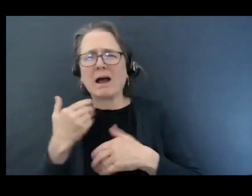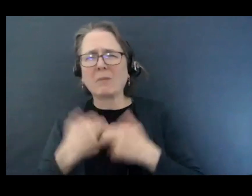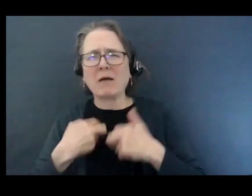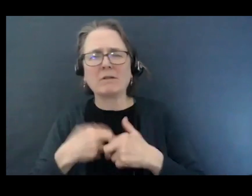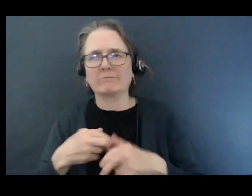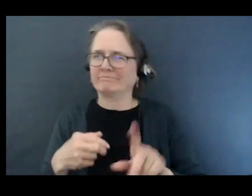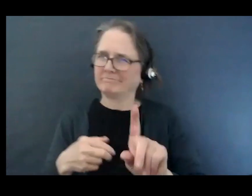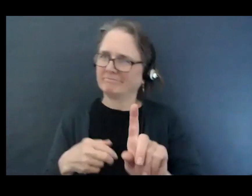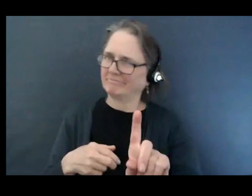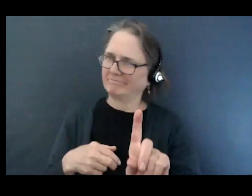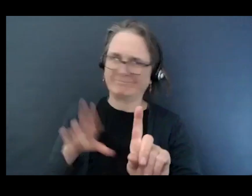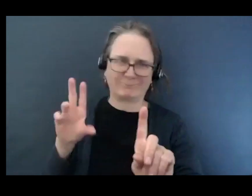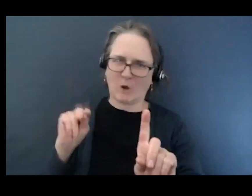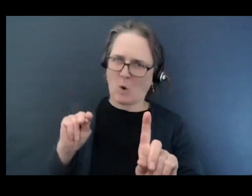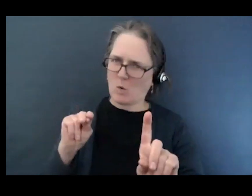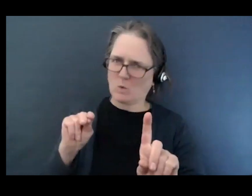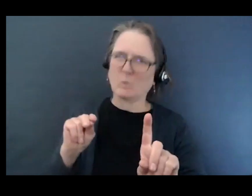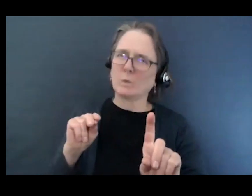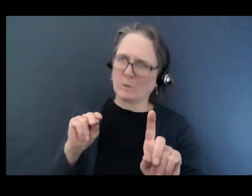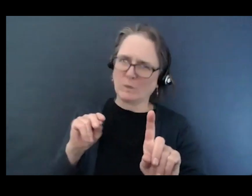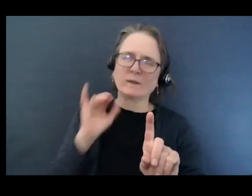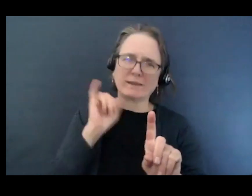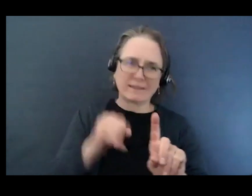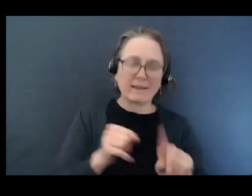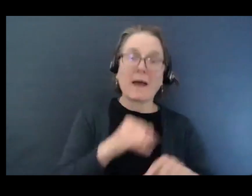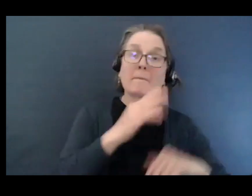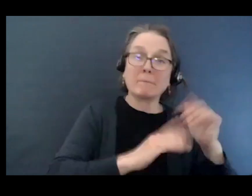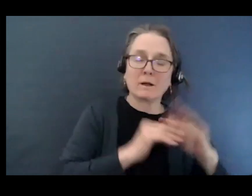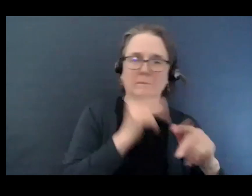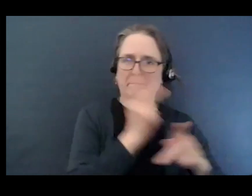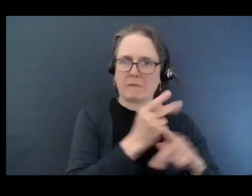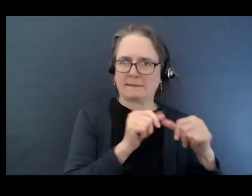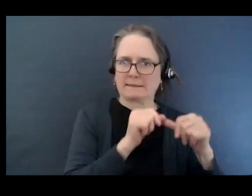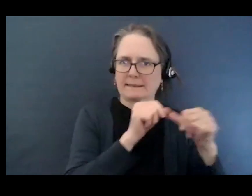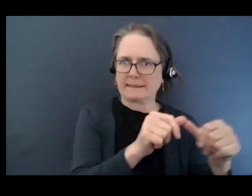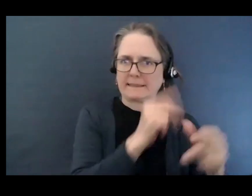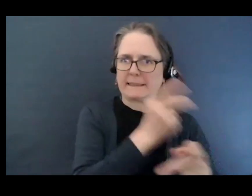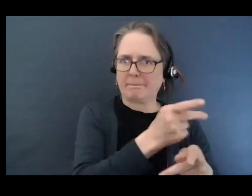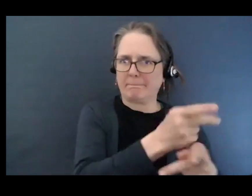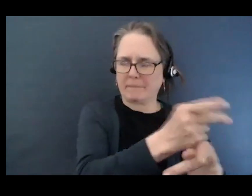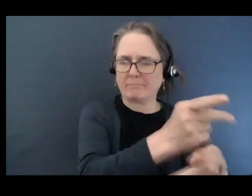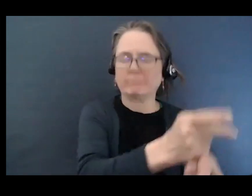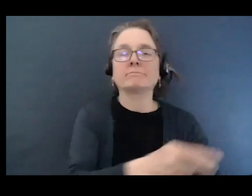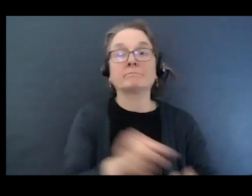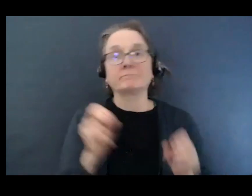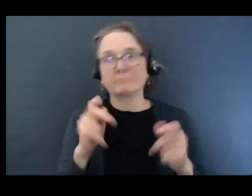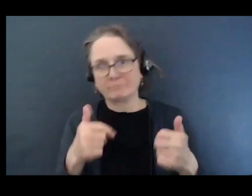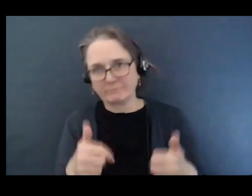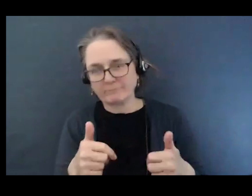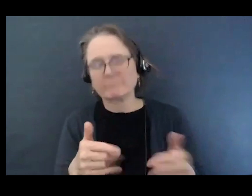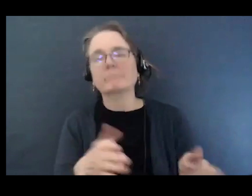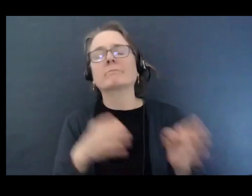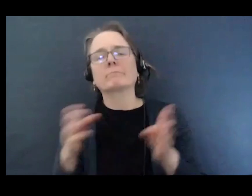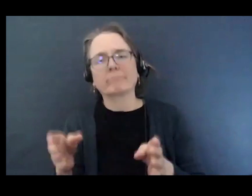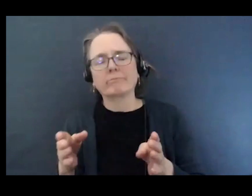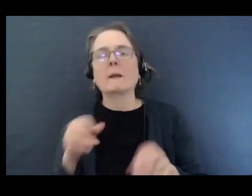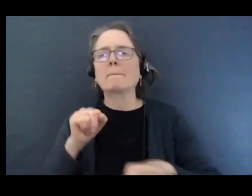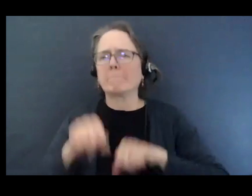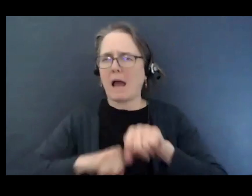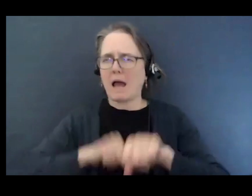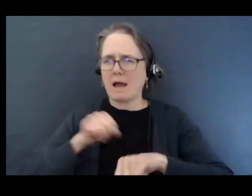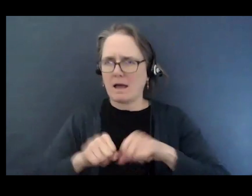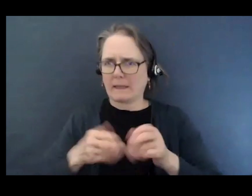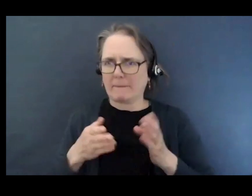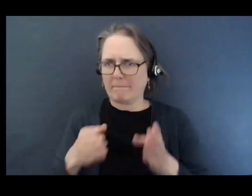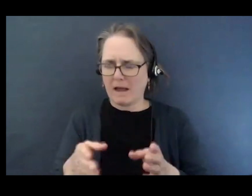And let me focus on cycle paths. Can priority expenditures on bikeways